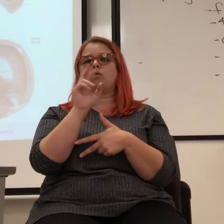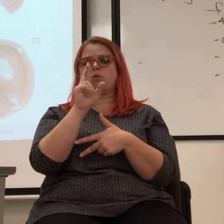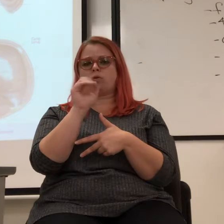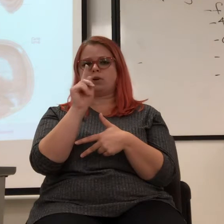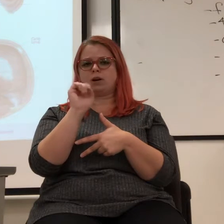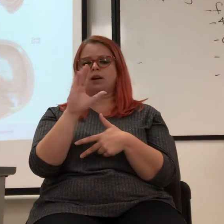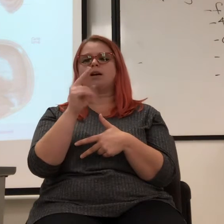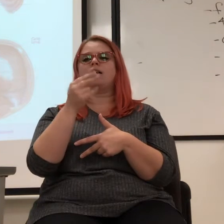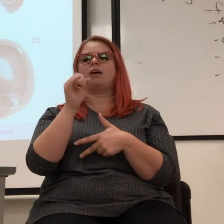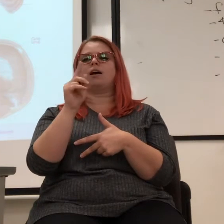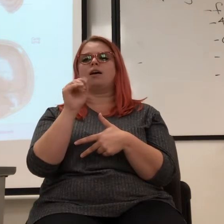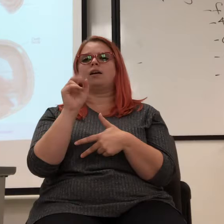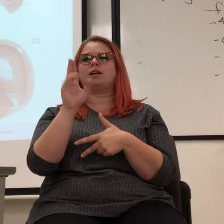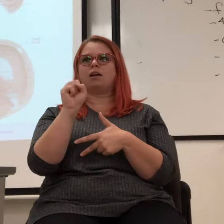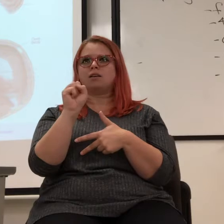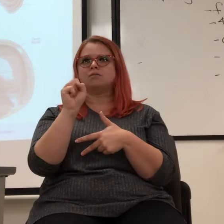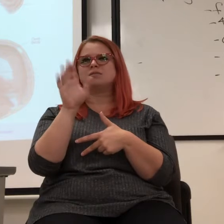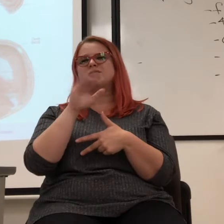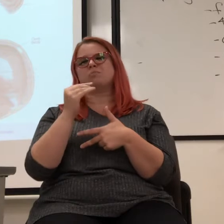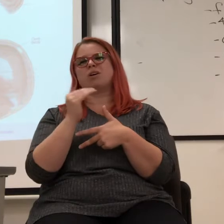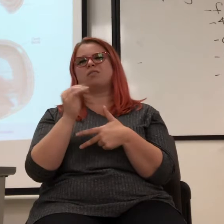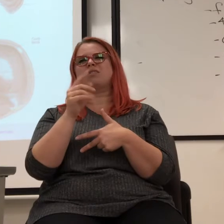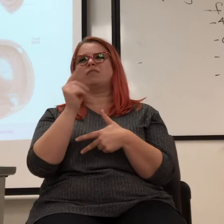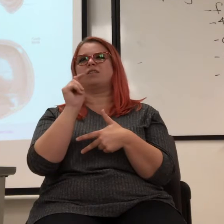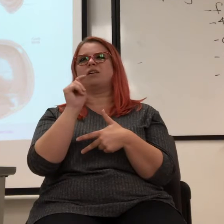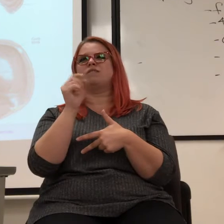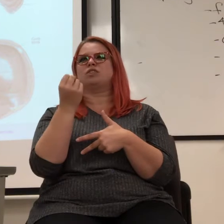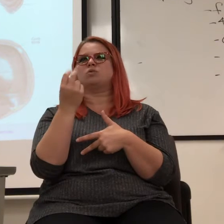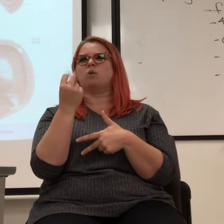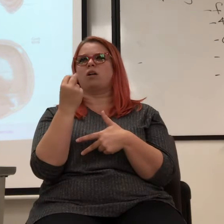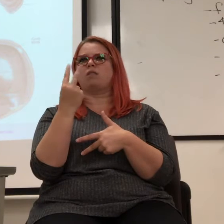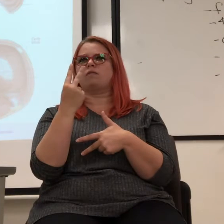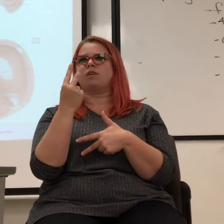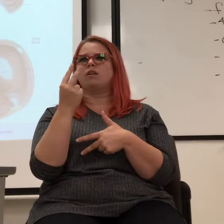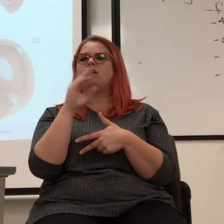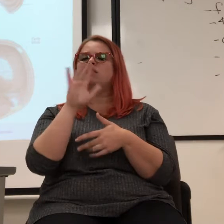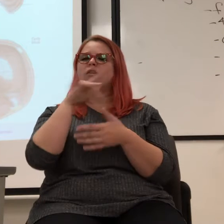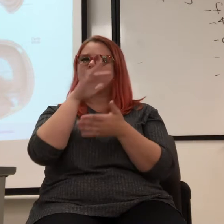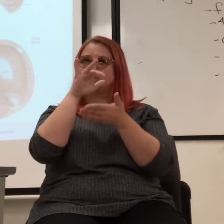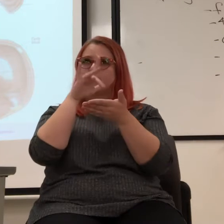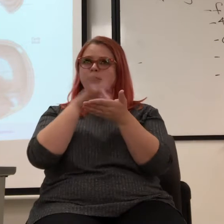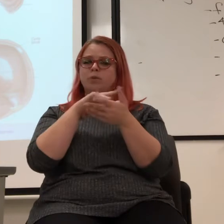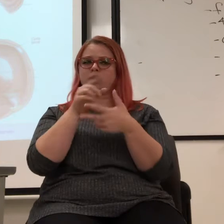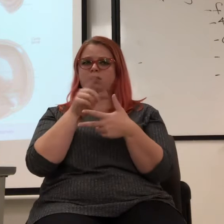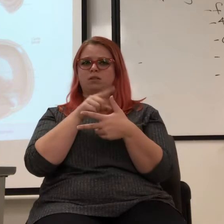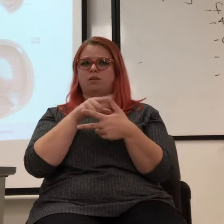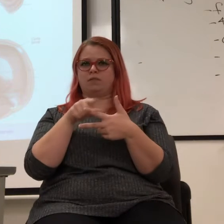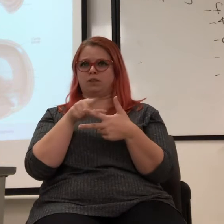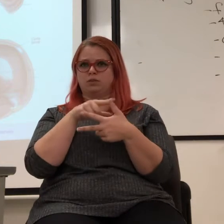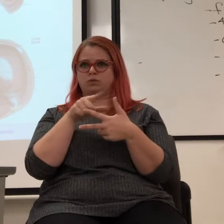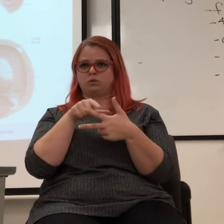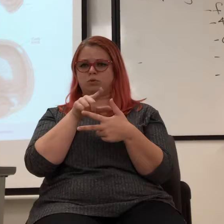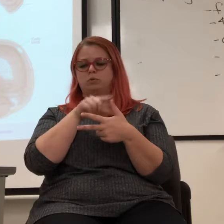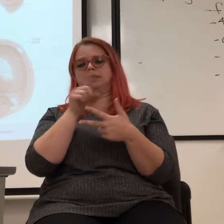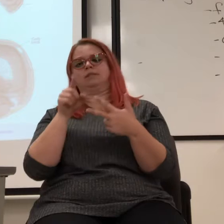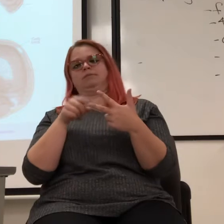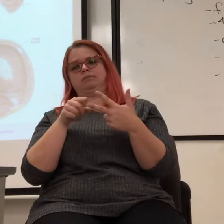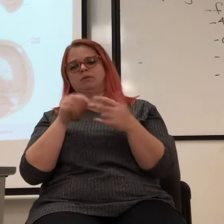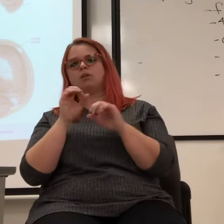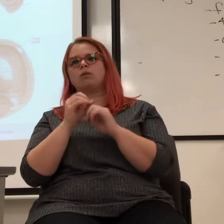At about the level of T12. Kind of midway in between those is the opening for the esophagus,